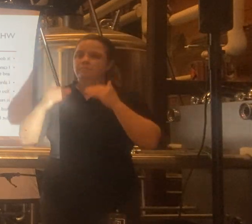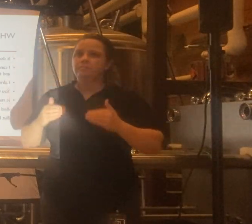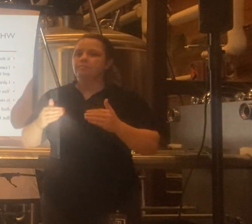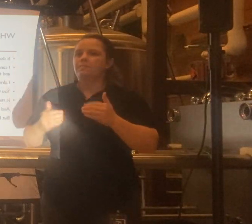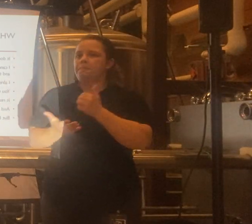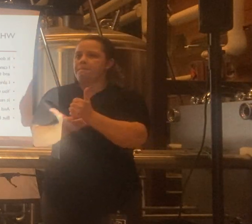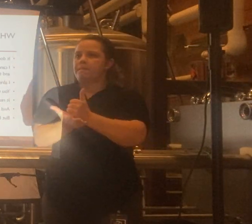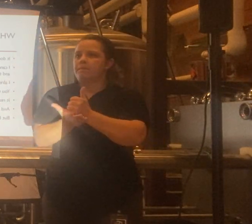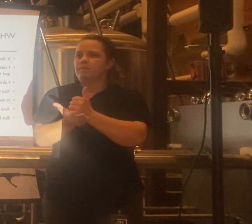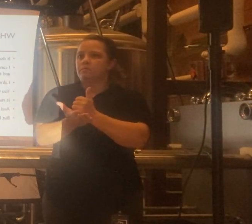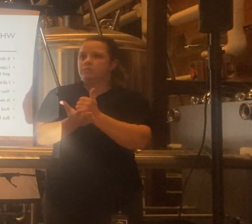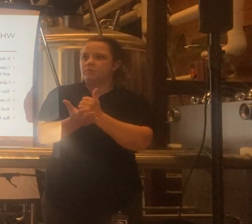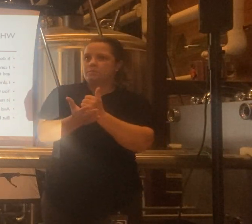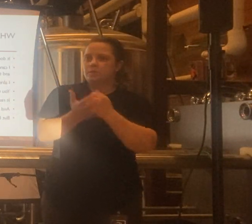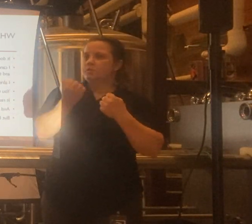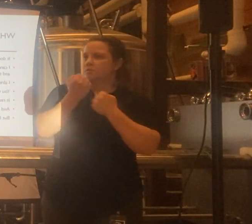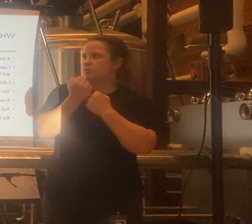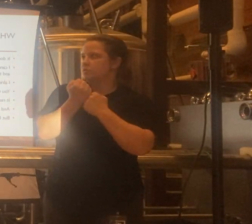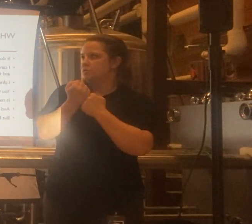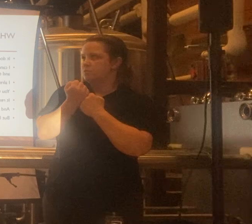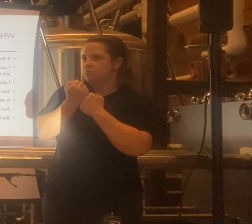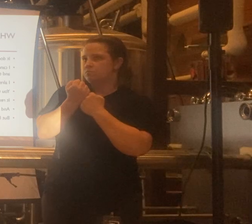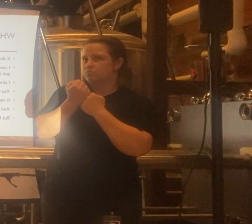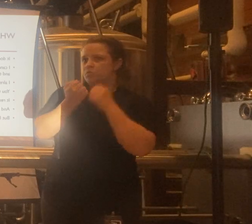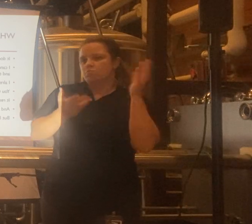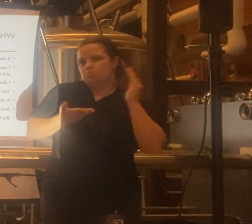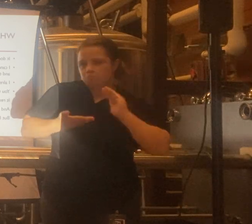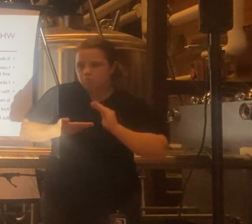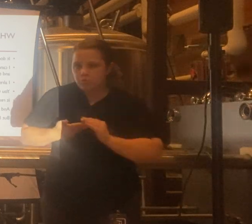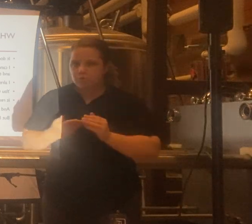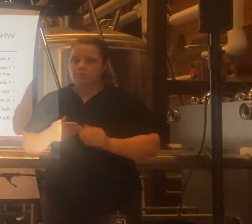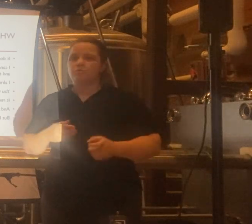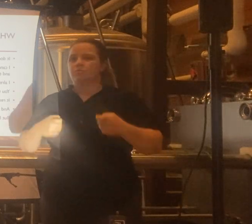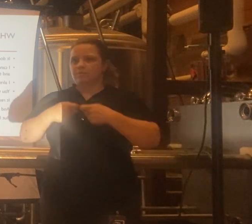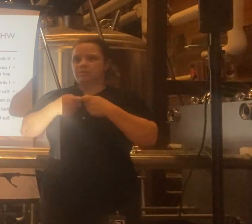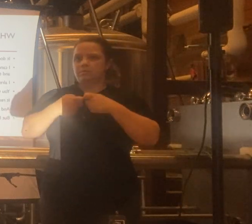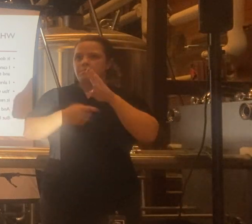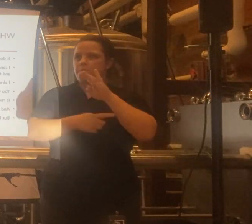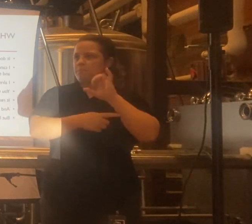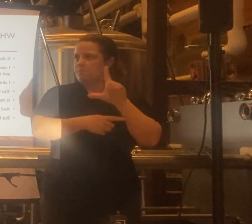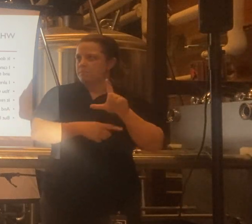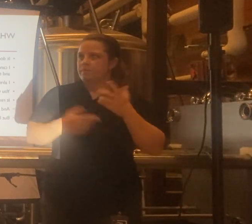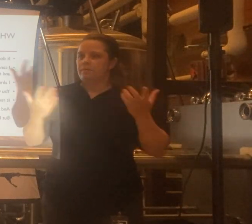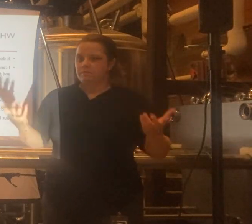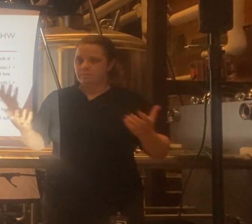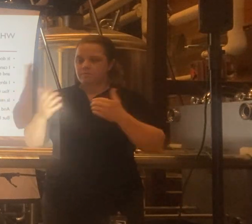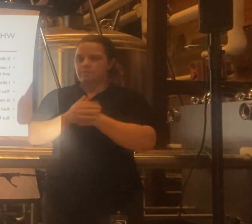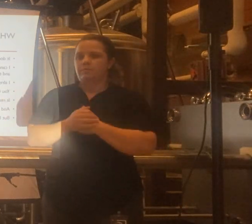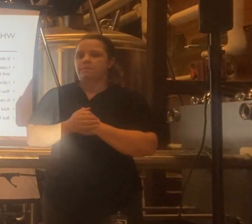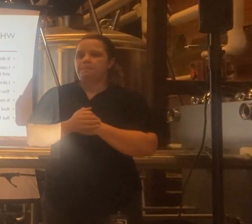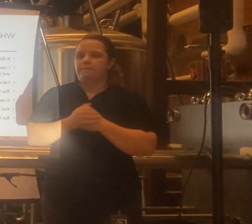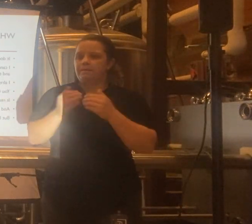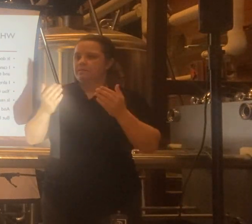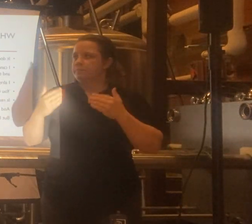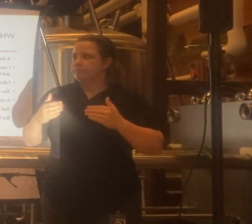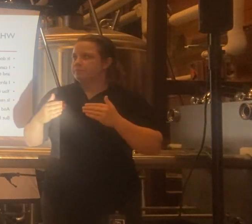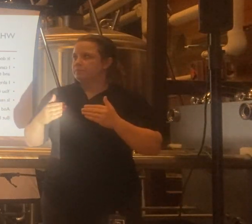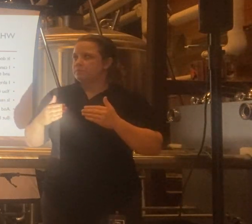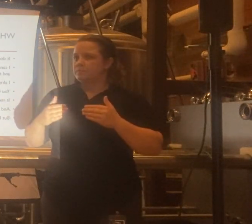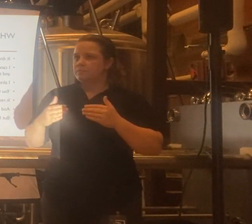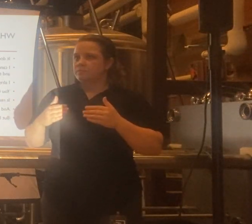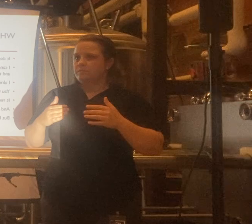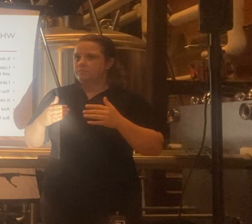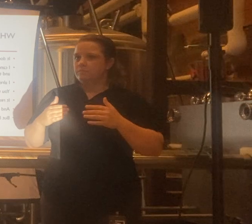somewhere in the house in the event of an outage, which my workshop came in real handy when the tornado hit, oddly enough. And then I ended up getting a